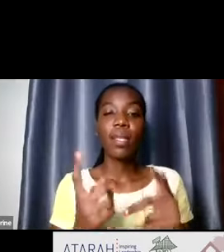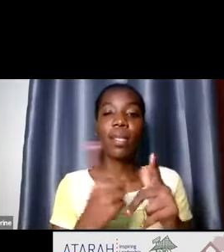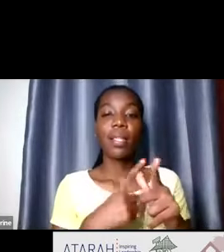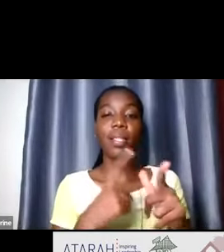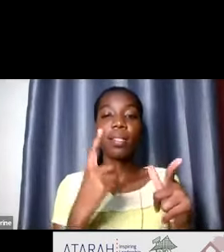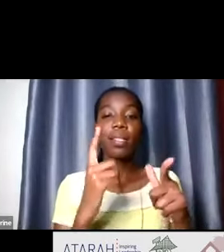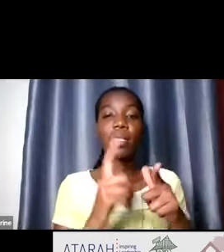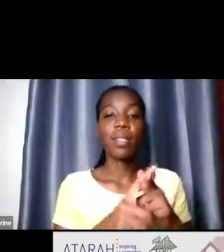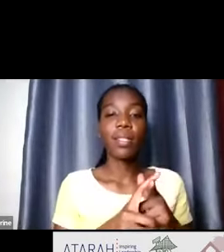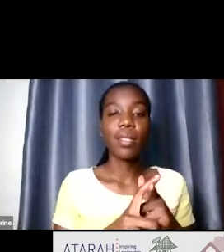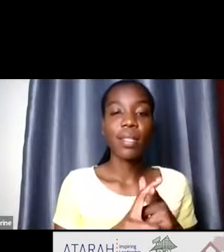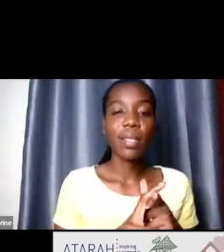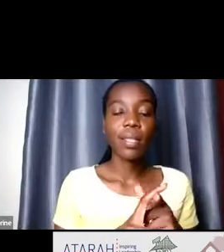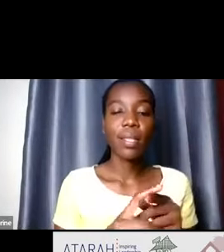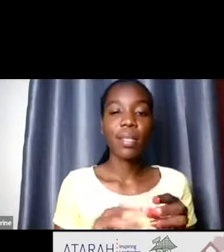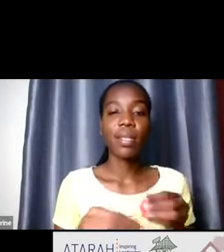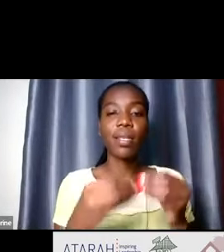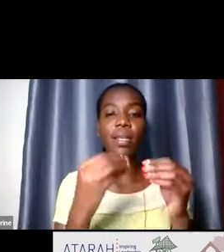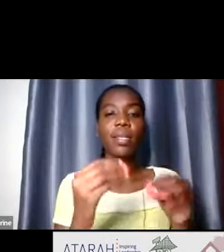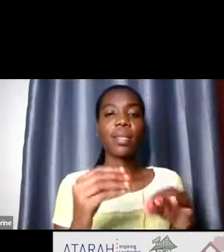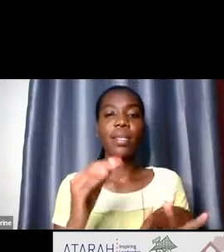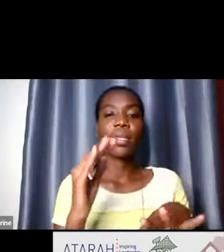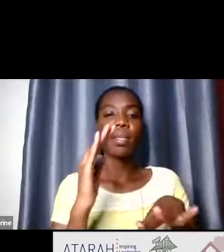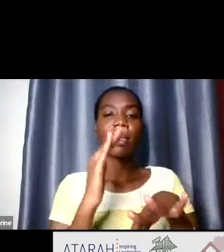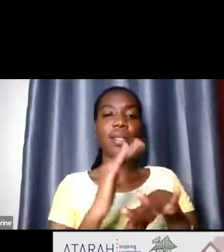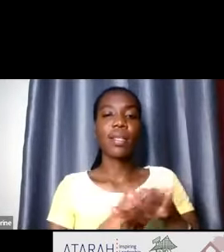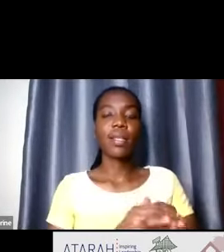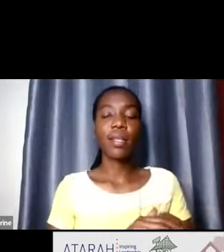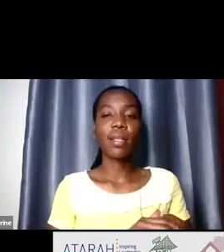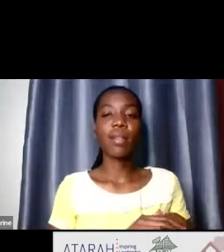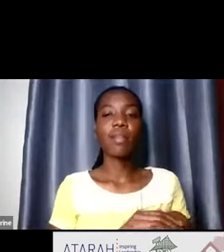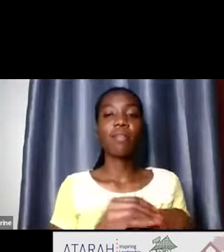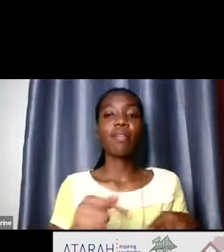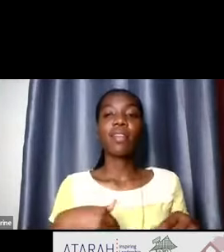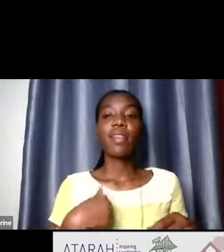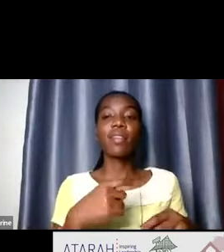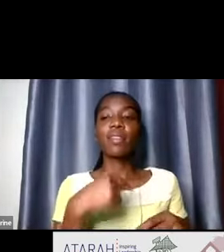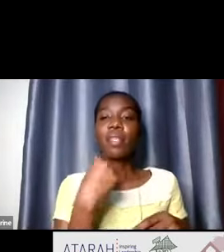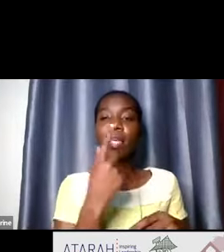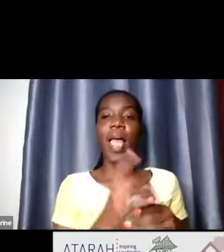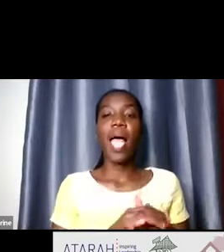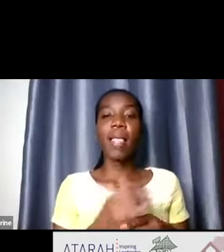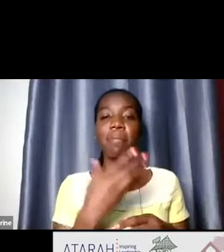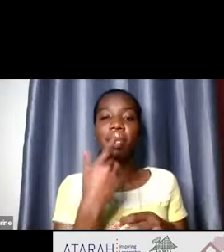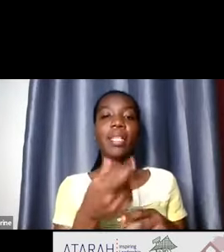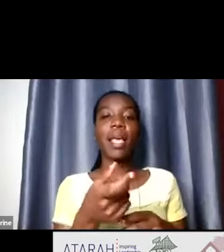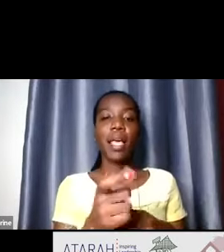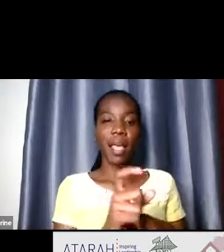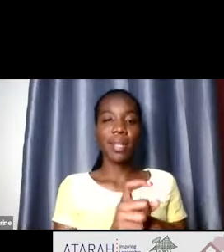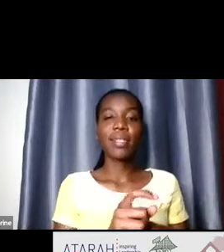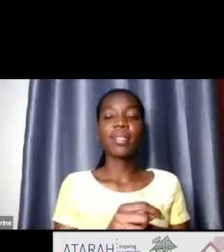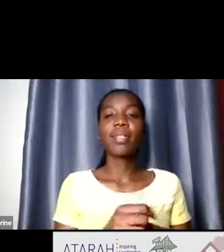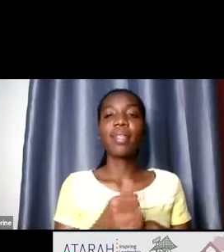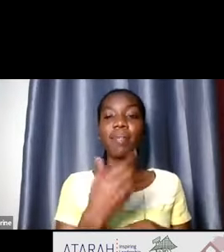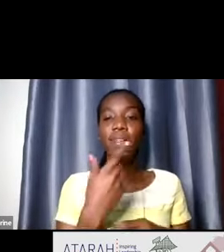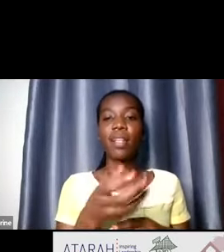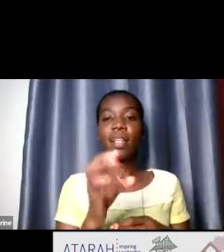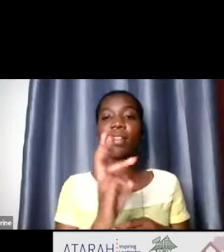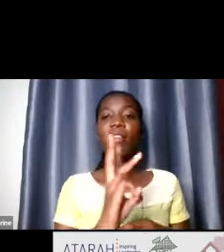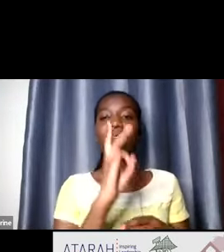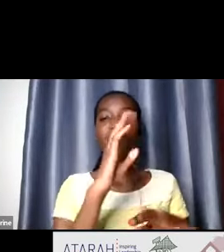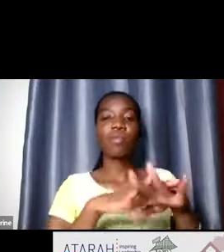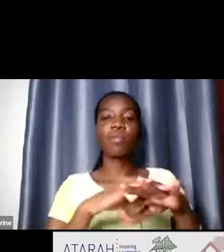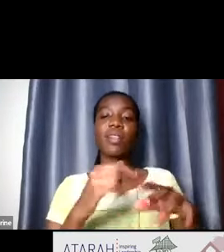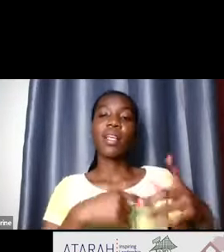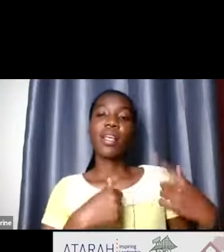good feeling. It triggers serotonin. So you will say, let me just add a bit more of this glass of wine that is good for the heart and